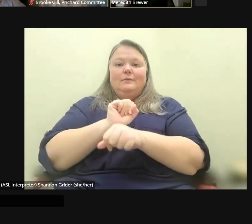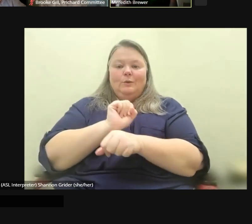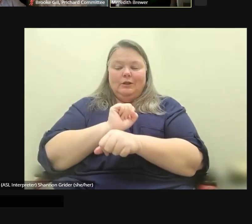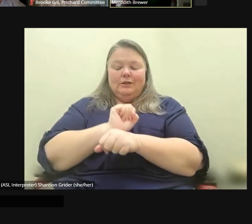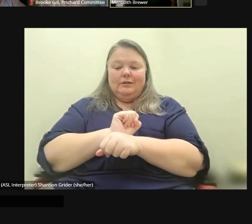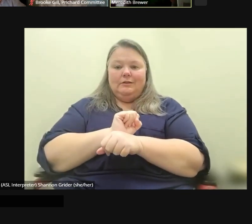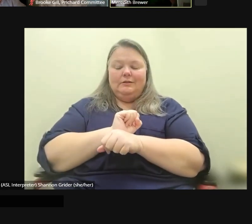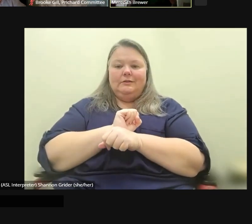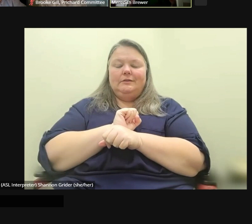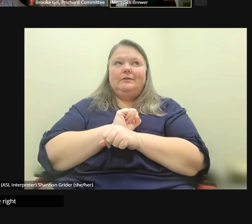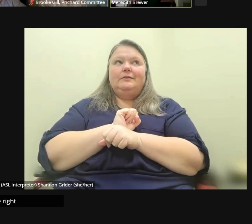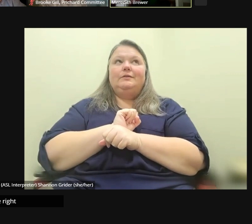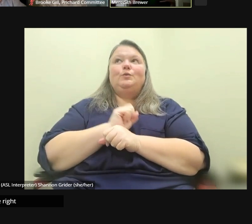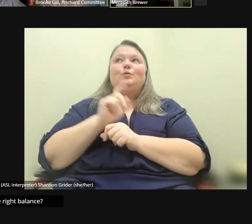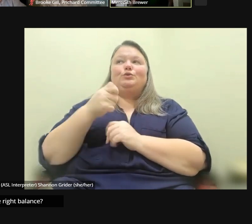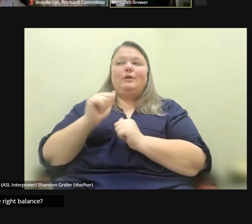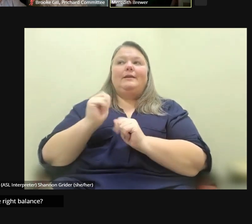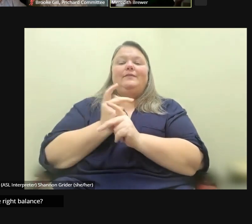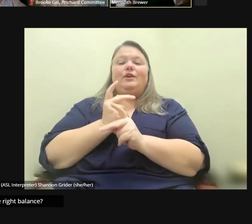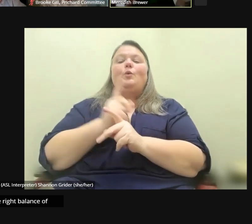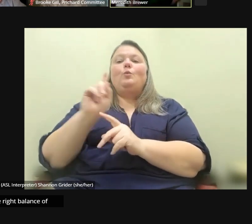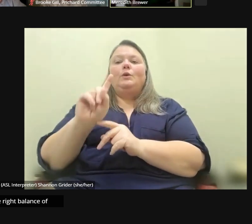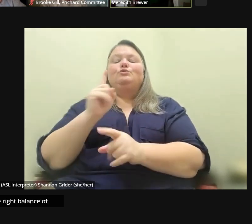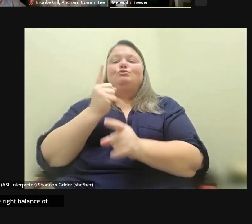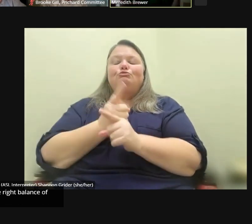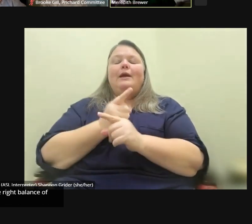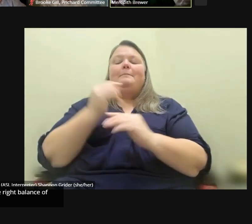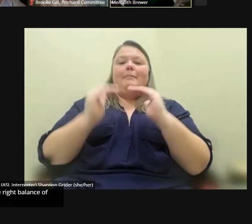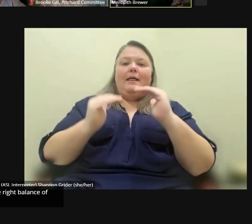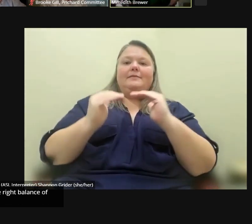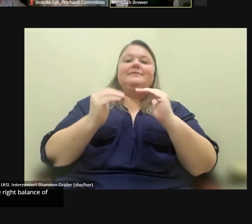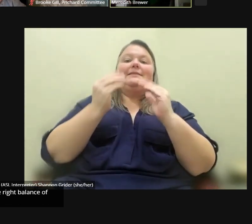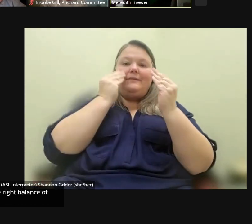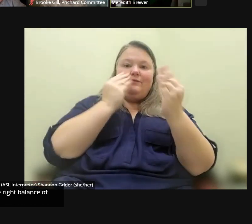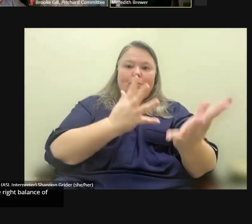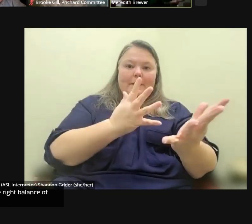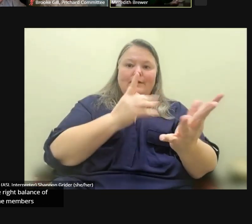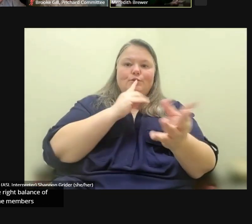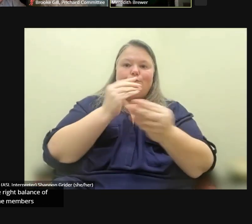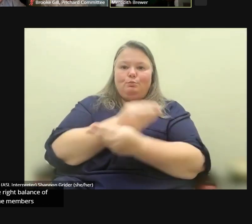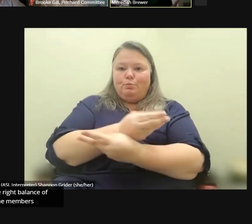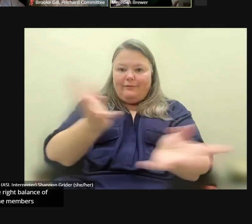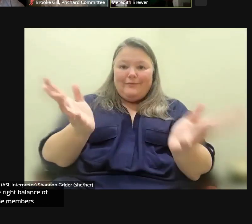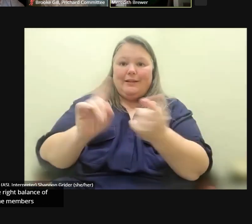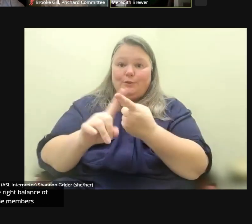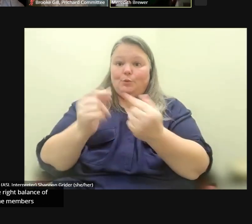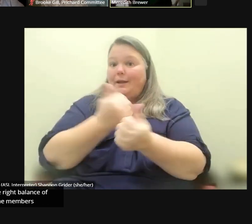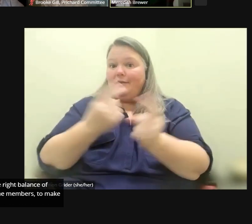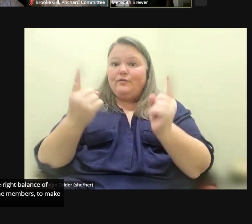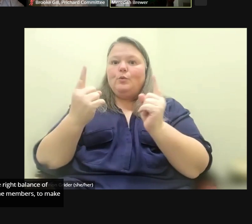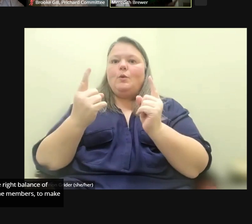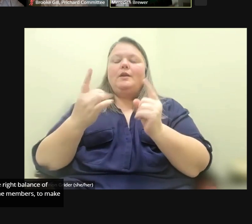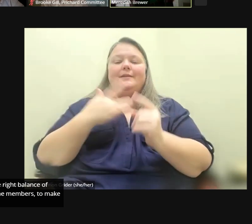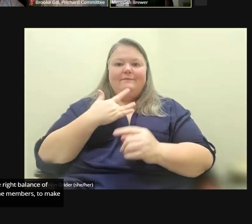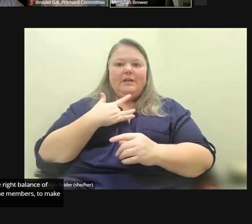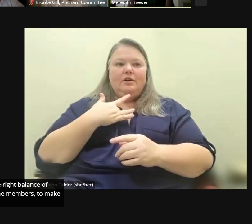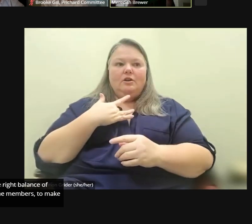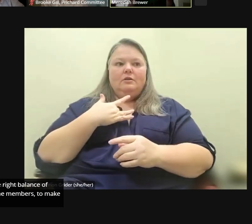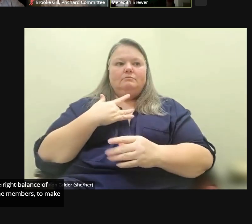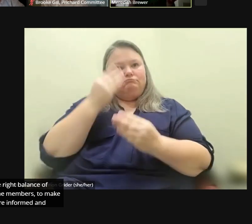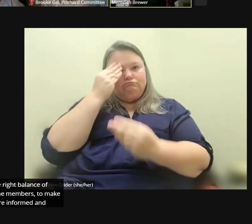what's the right balance of information to provide to all the members to make sure that people feel like they're informed and can make